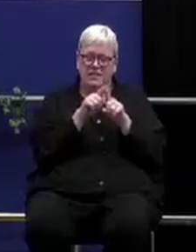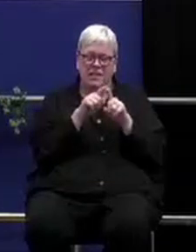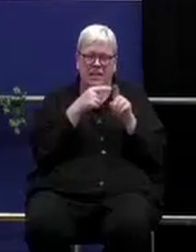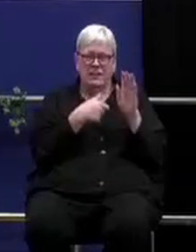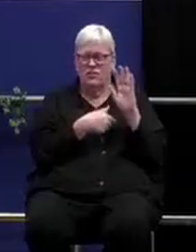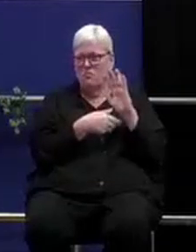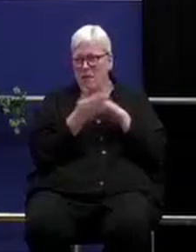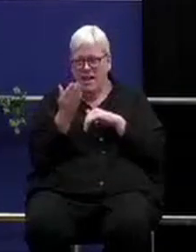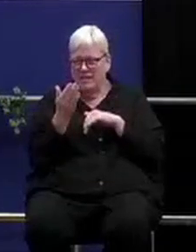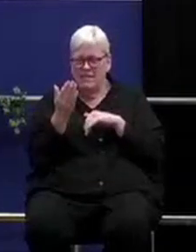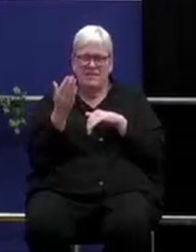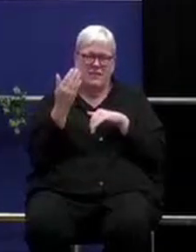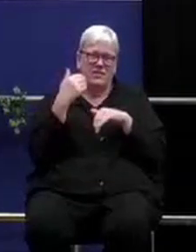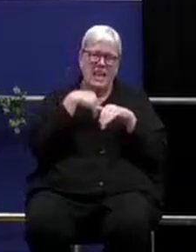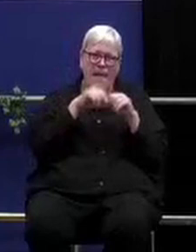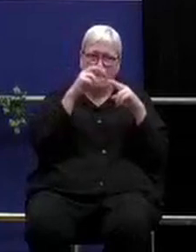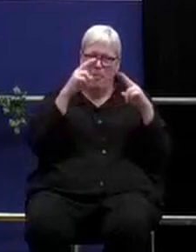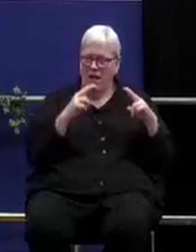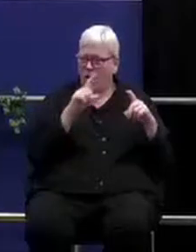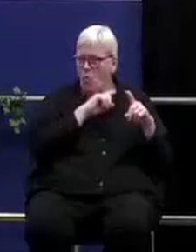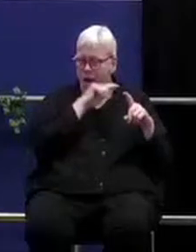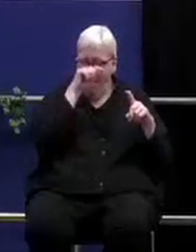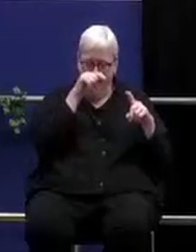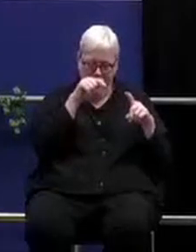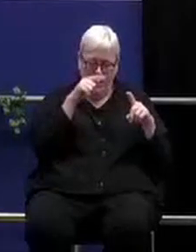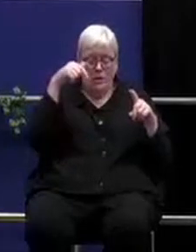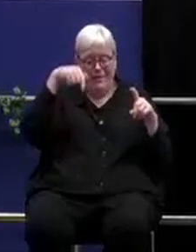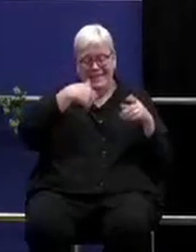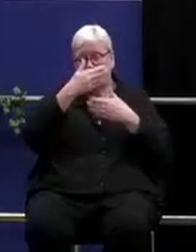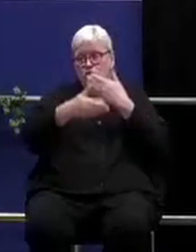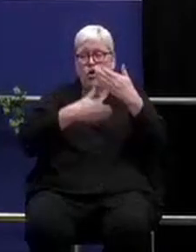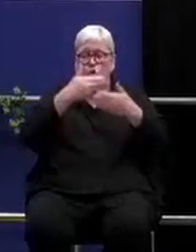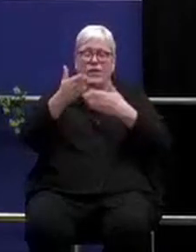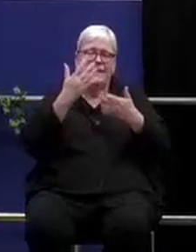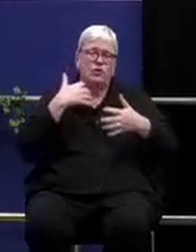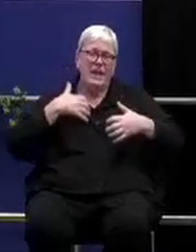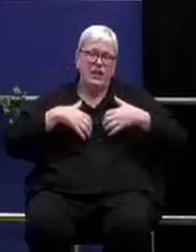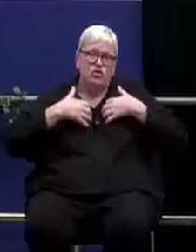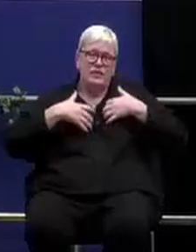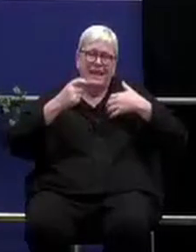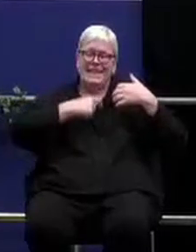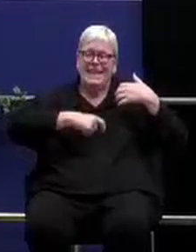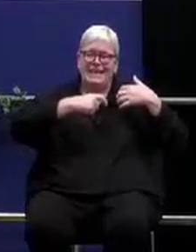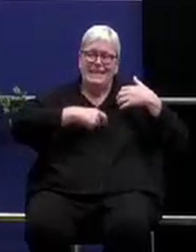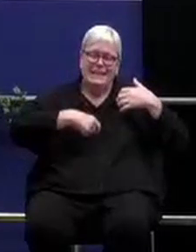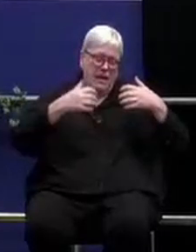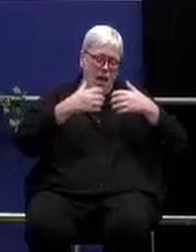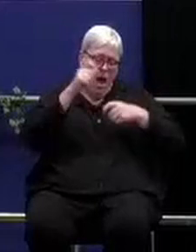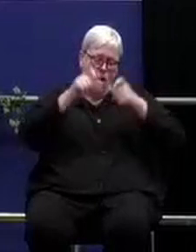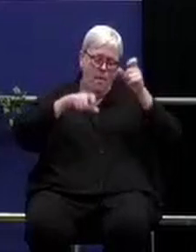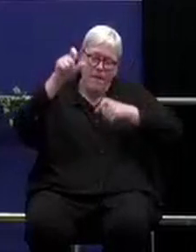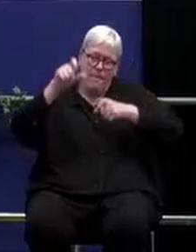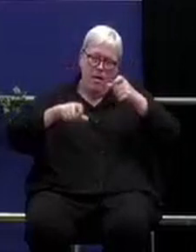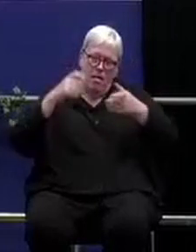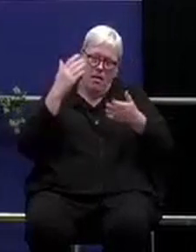that's how she's in the bunker in the first place. And I think for me, with this story, it was interesting to look at identity and how people kind of perceive you and how